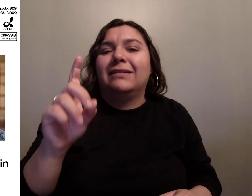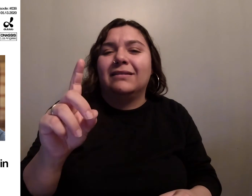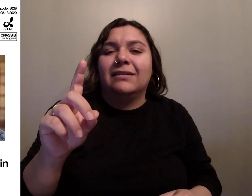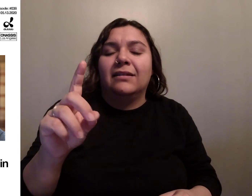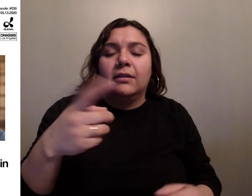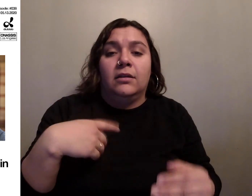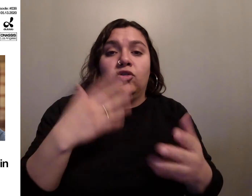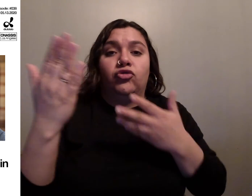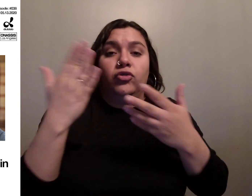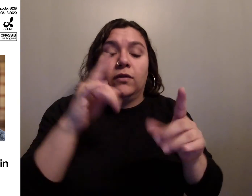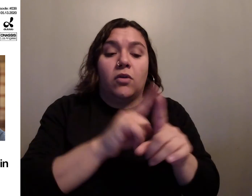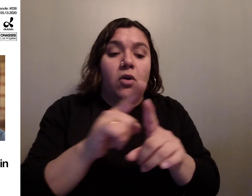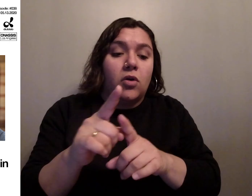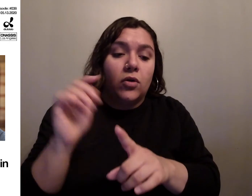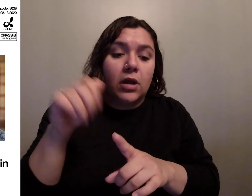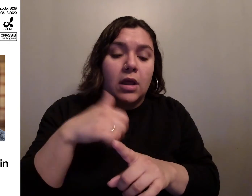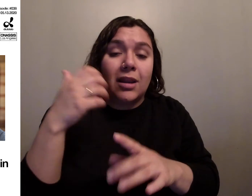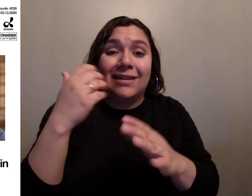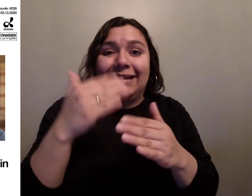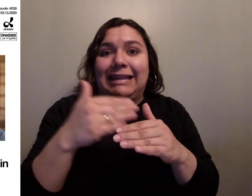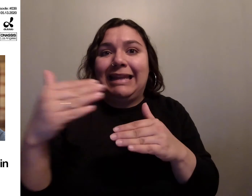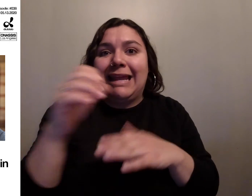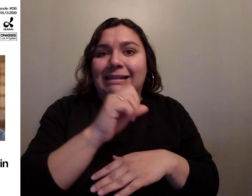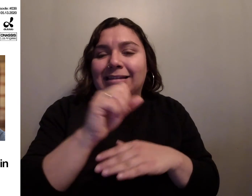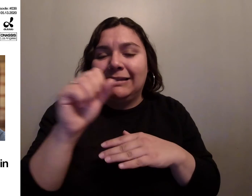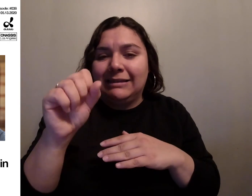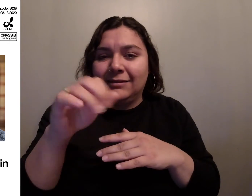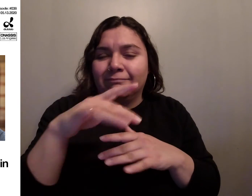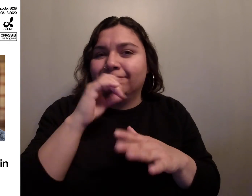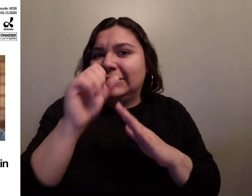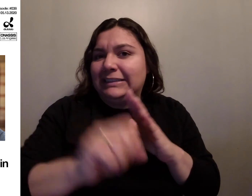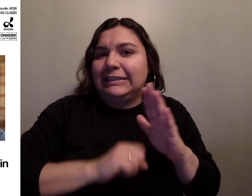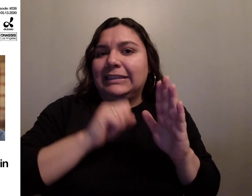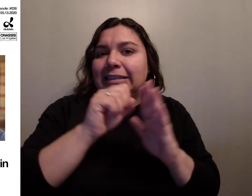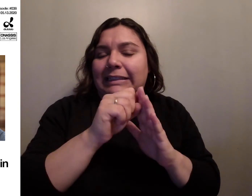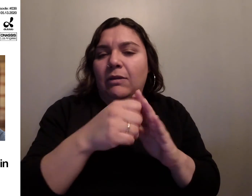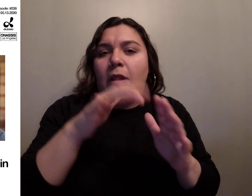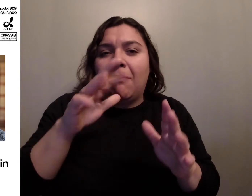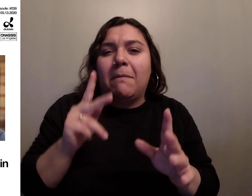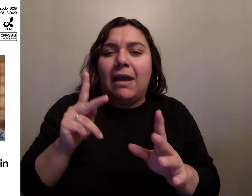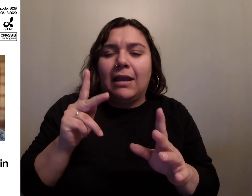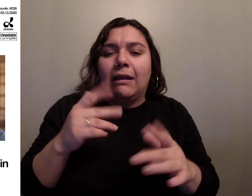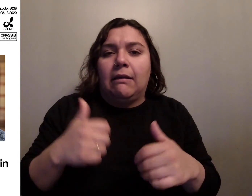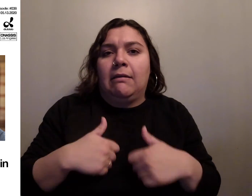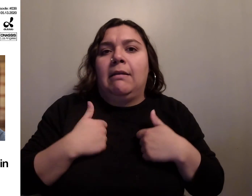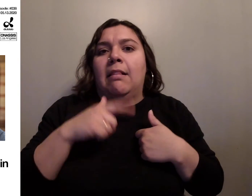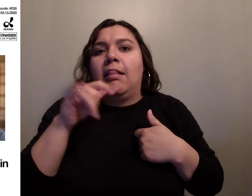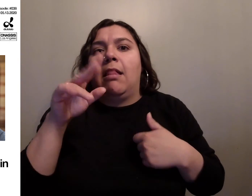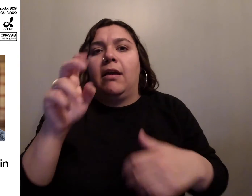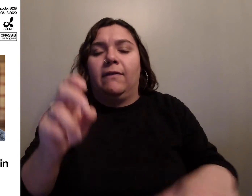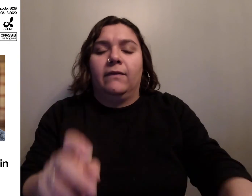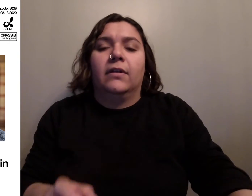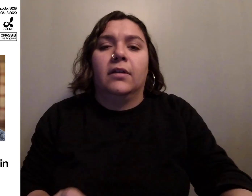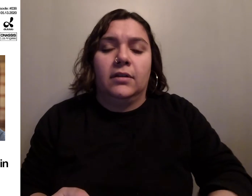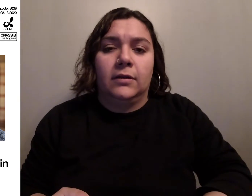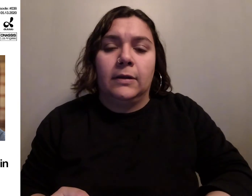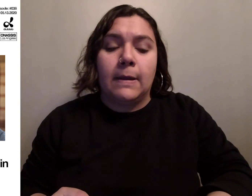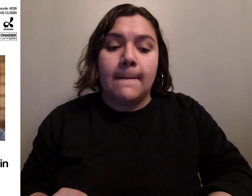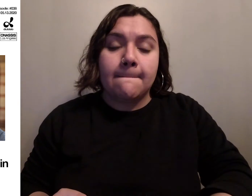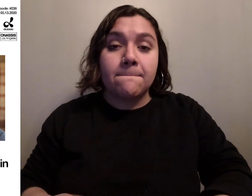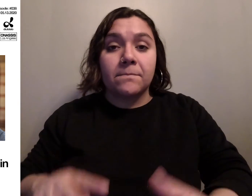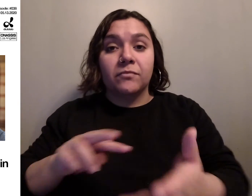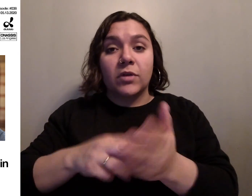be streamed. And then the following season, they will